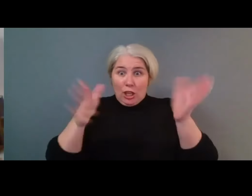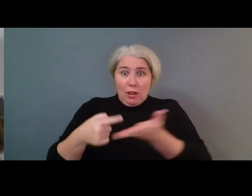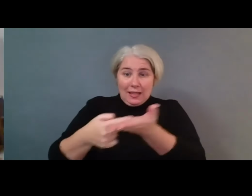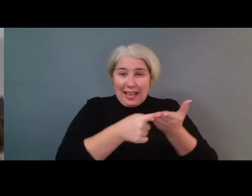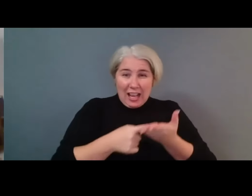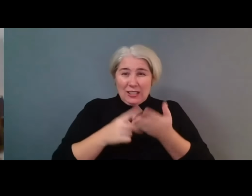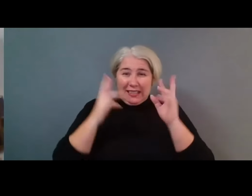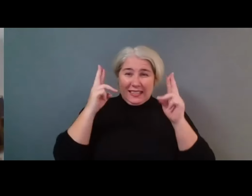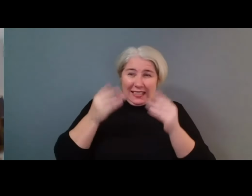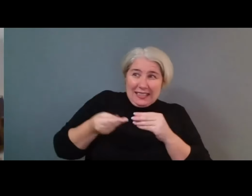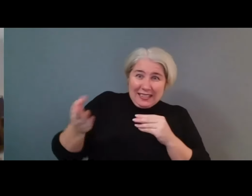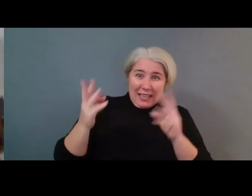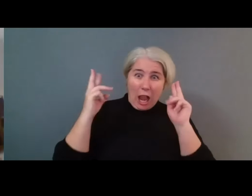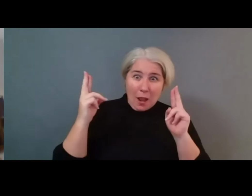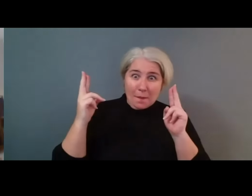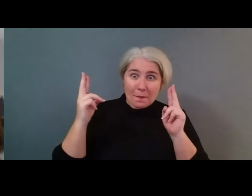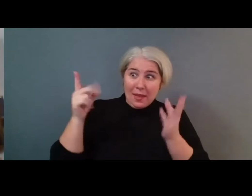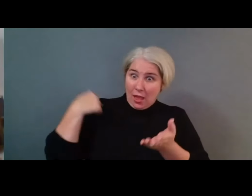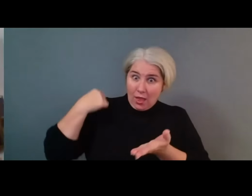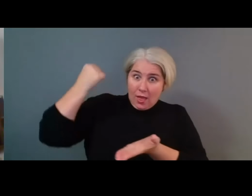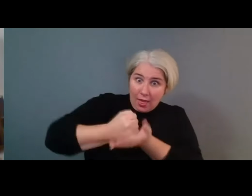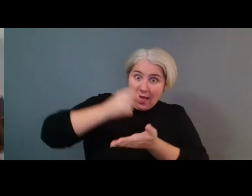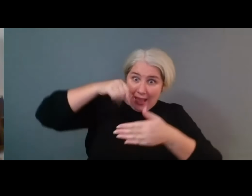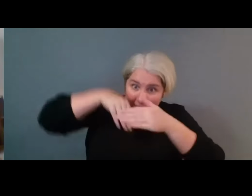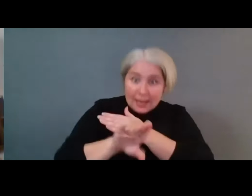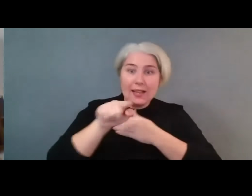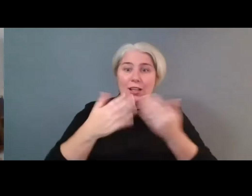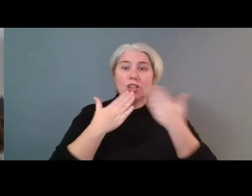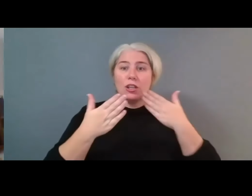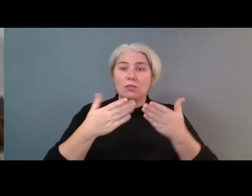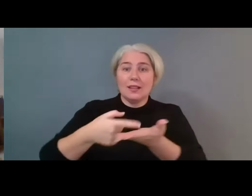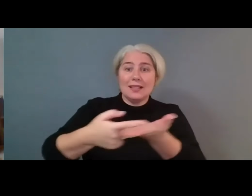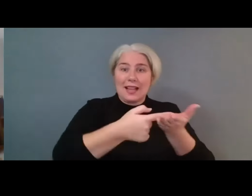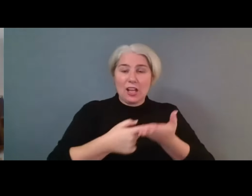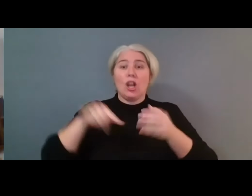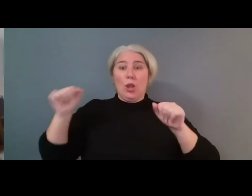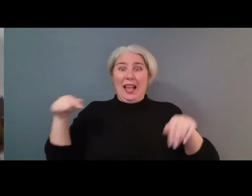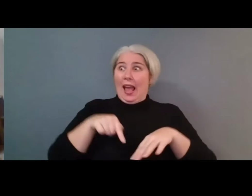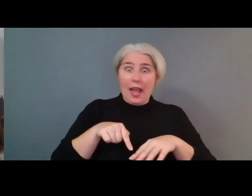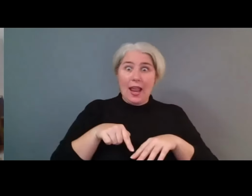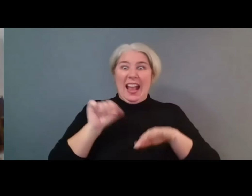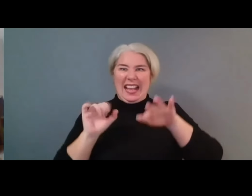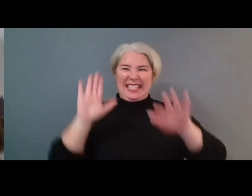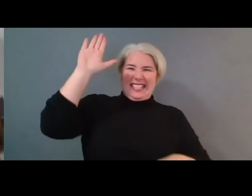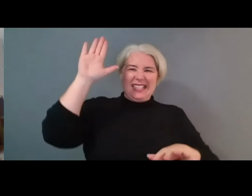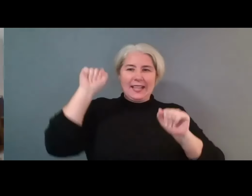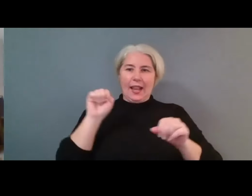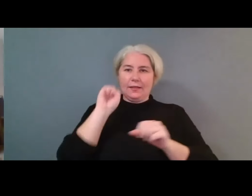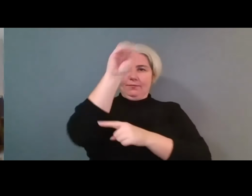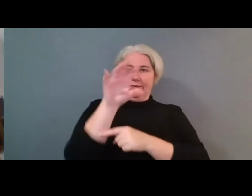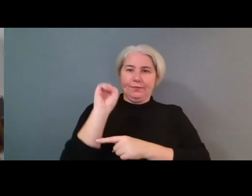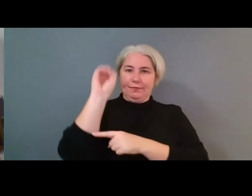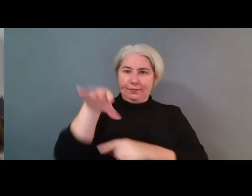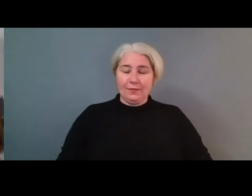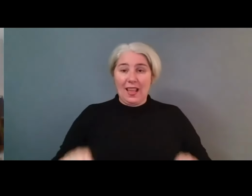have time to talk at that day of general discussion. And then at that day of general discussions, very, very